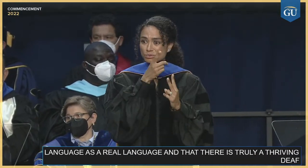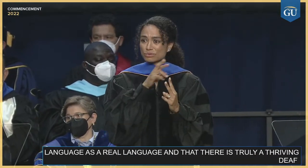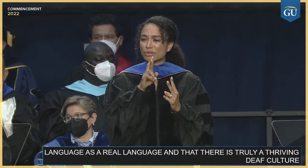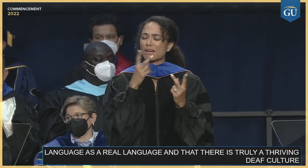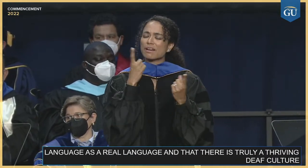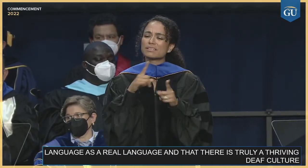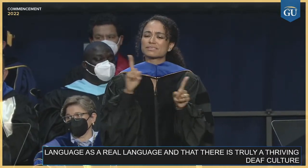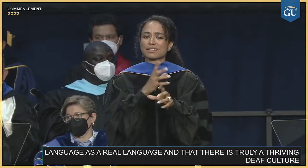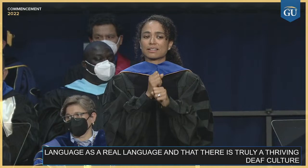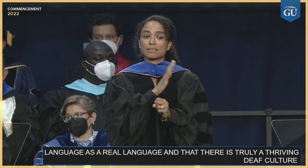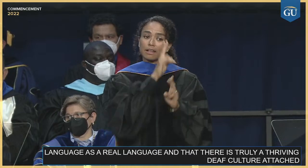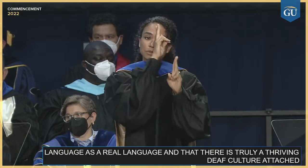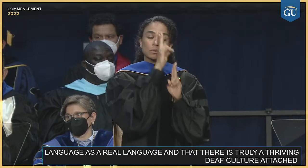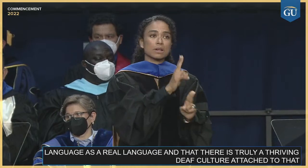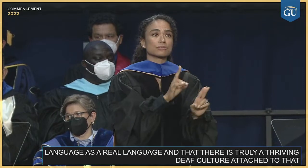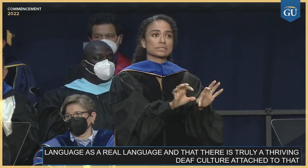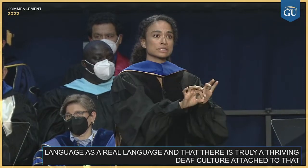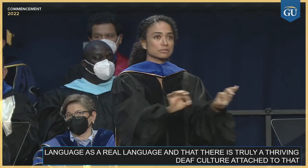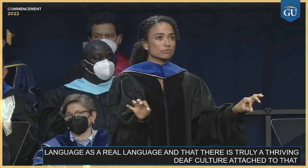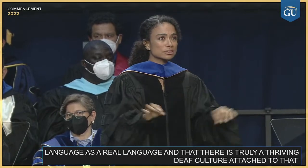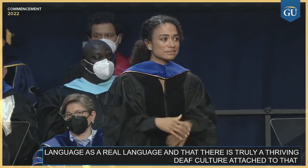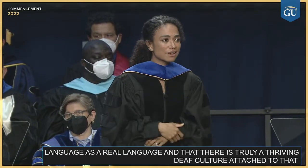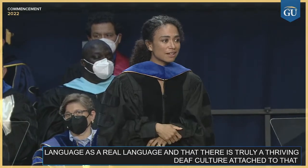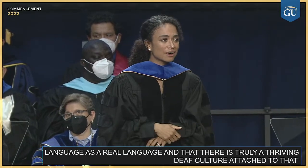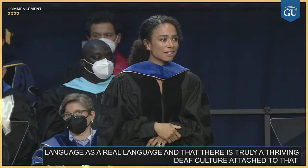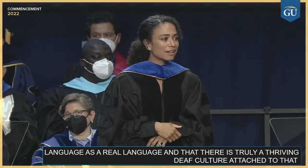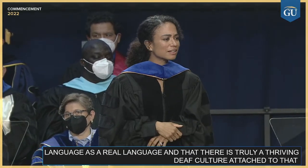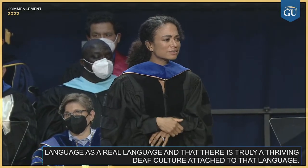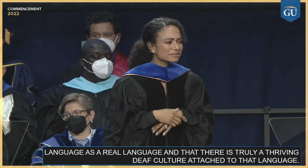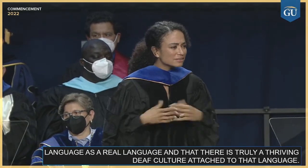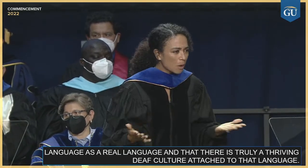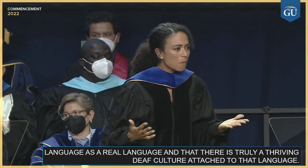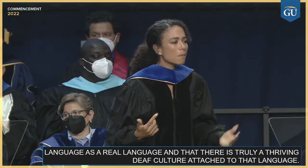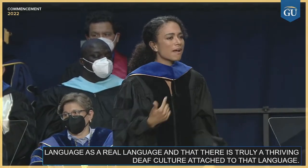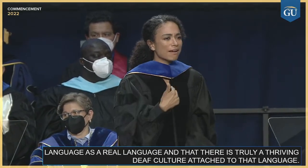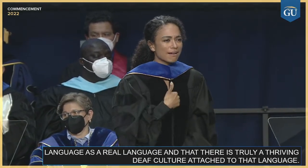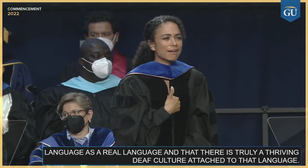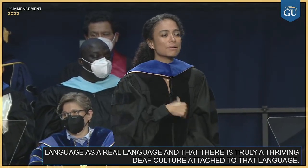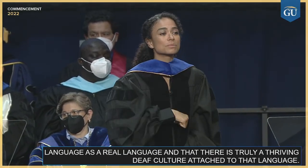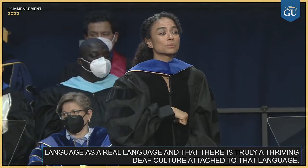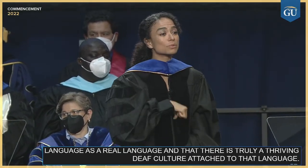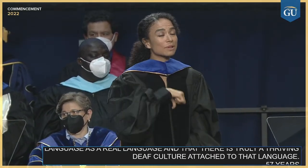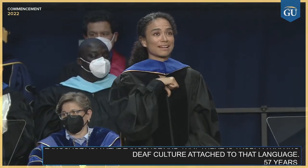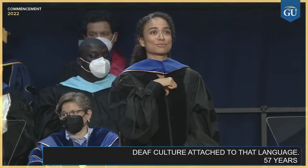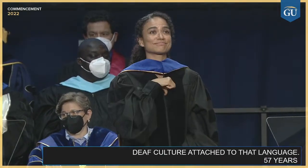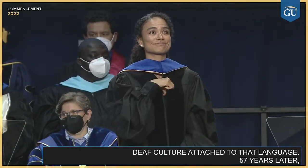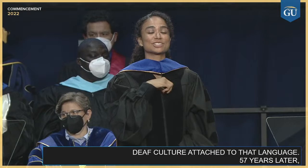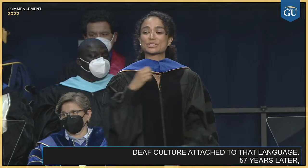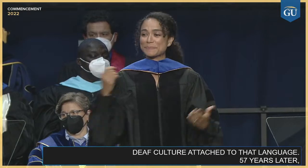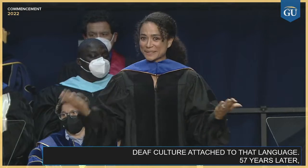57 years later, doctors Kasterlein and Cronenberg are receiving their honorary